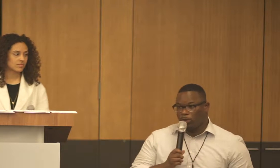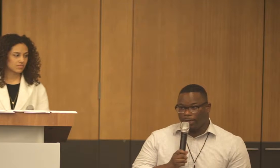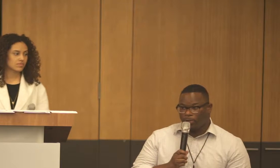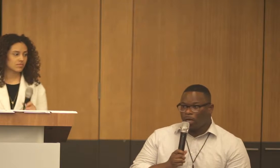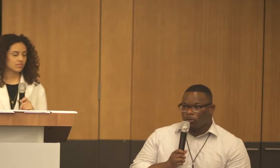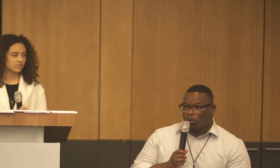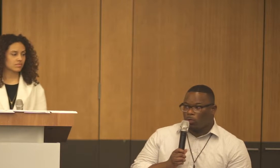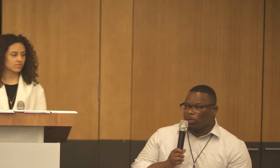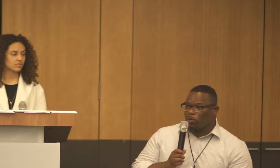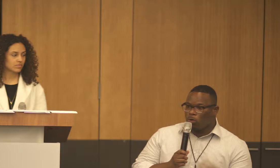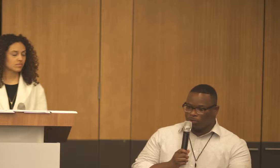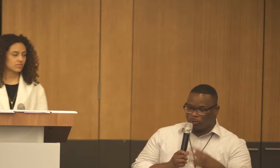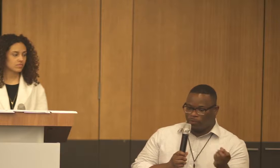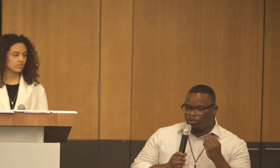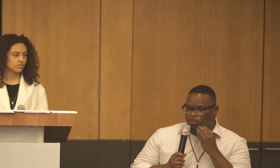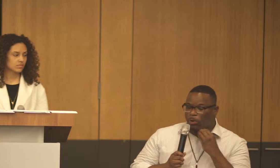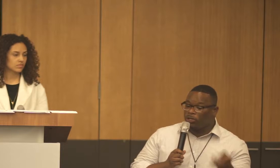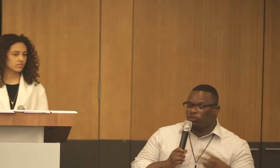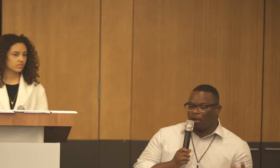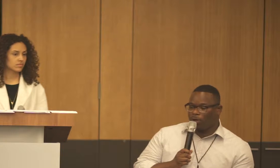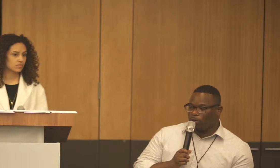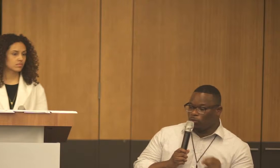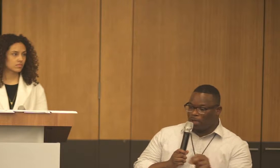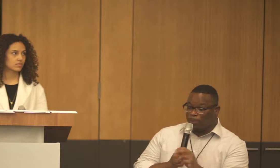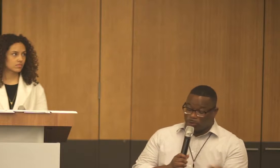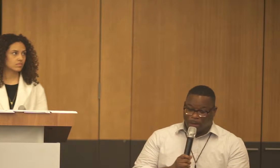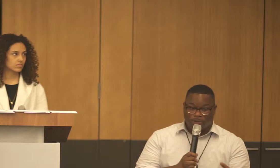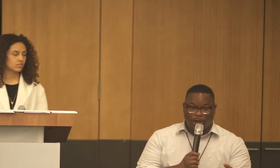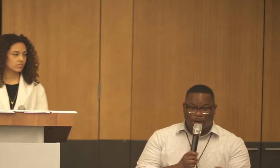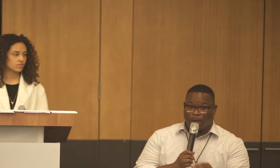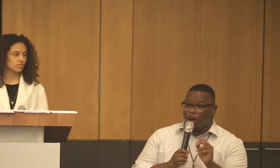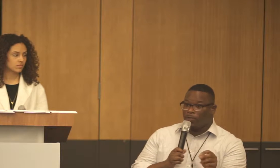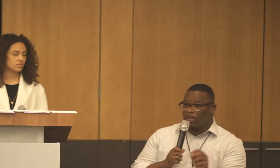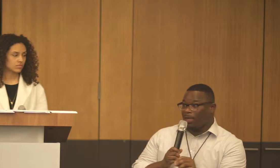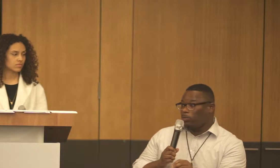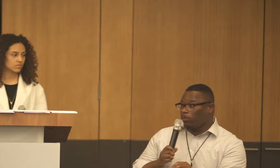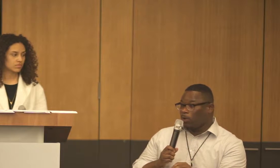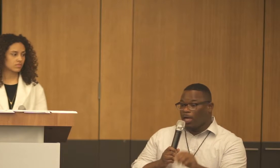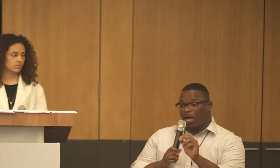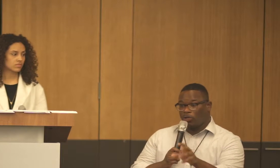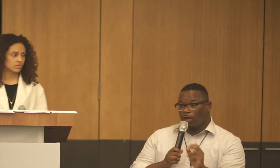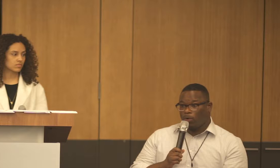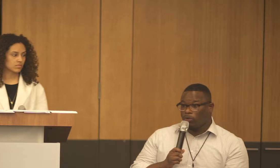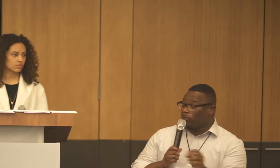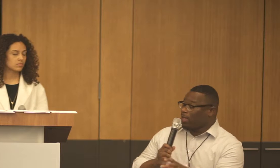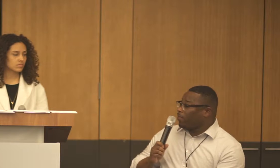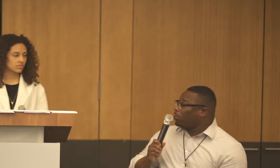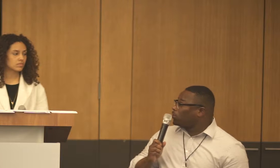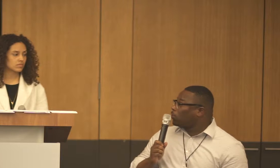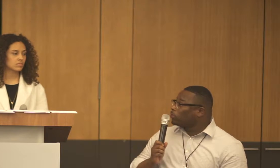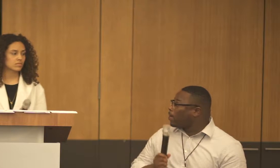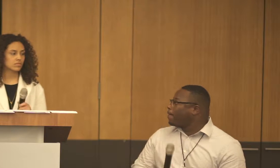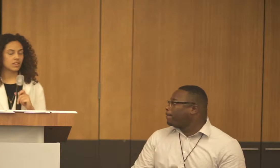long-term employees. So with Google, was sort of building a track record through the opportunity that was there, and that often came through contract roles and through